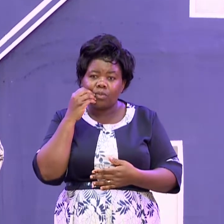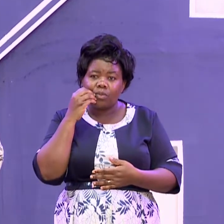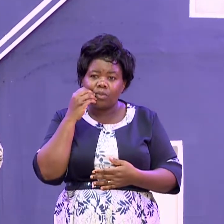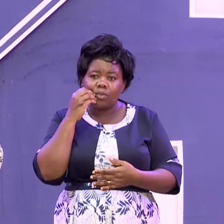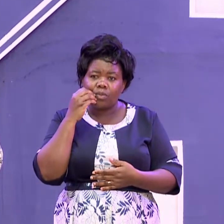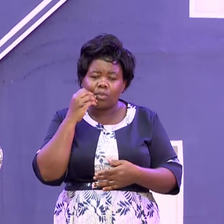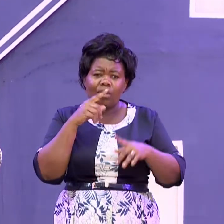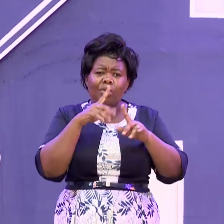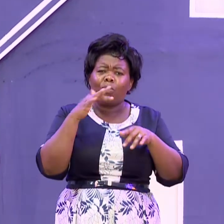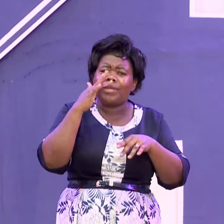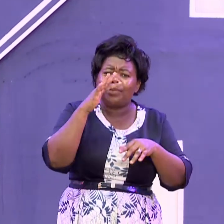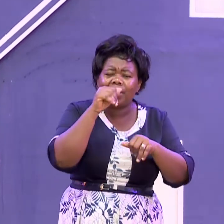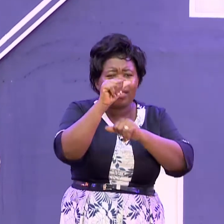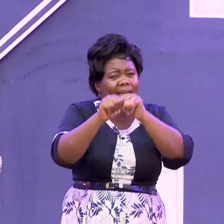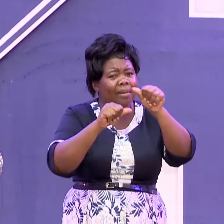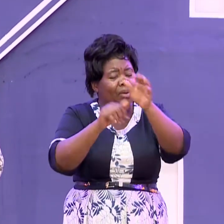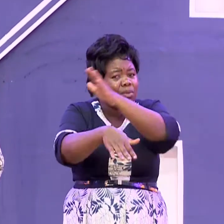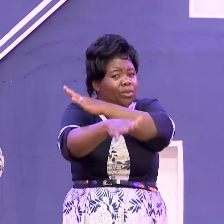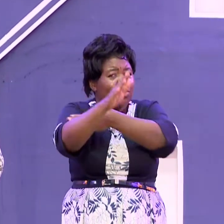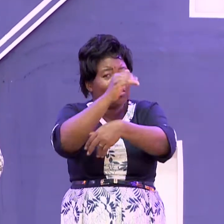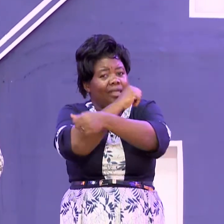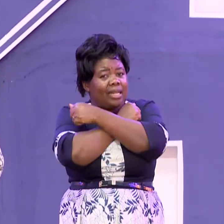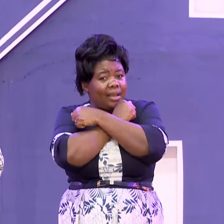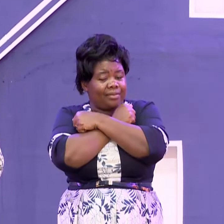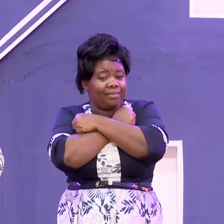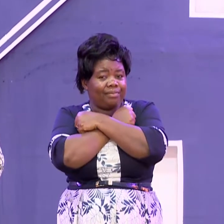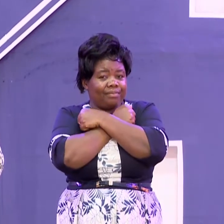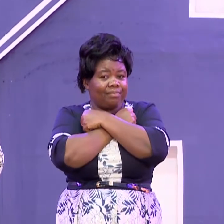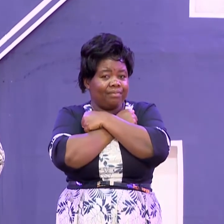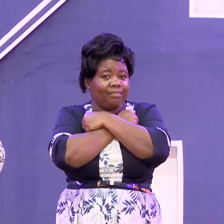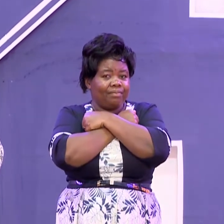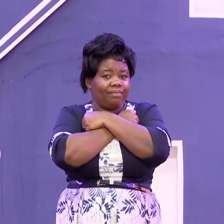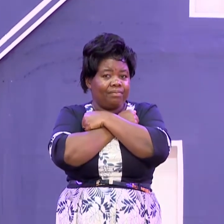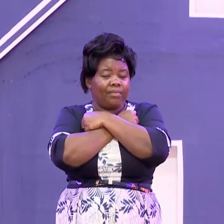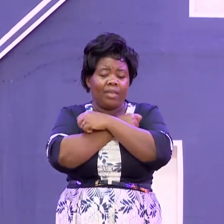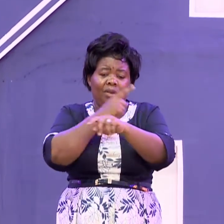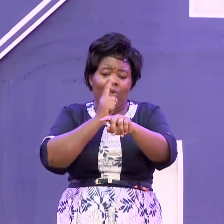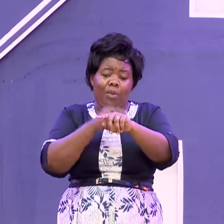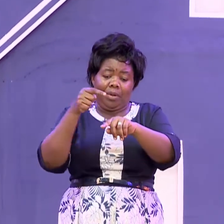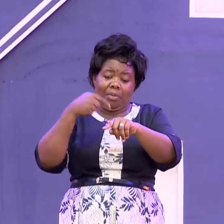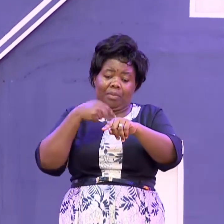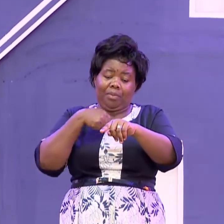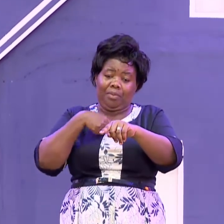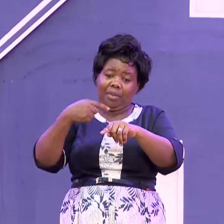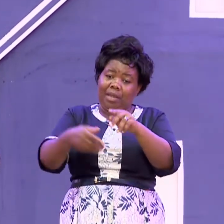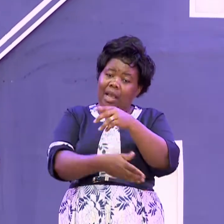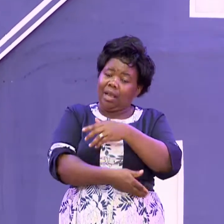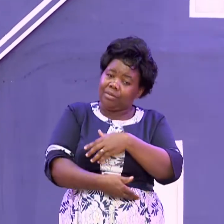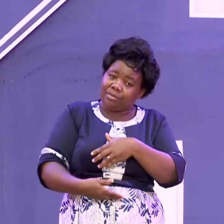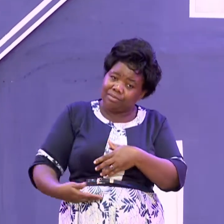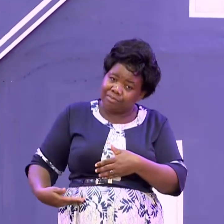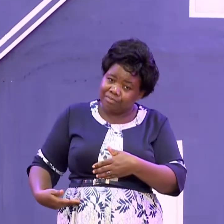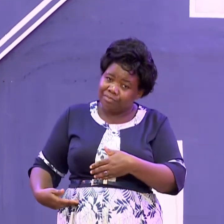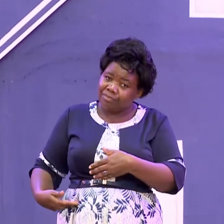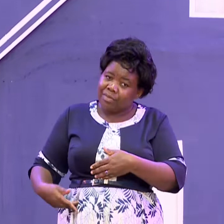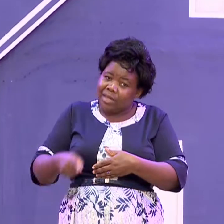We are talking about agape love. Tugela kwagala kwa Katonda. When I was hungry, bwen naline njala, this